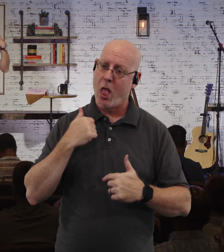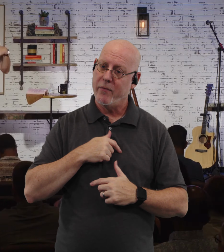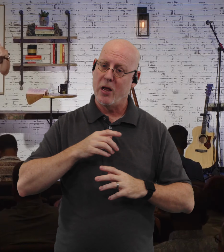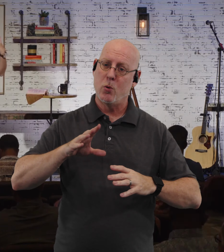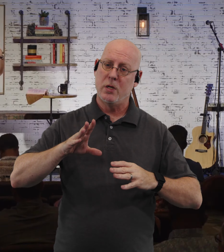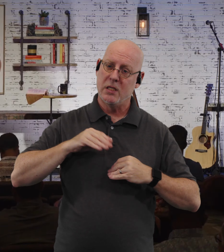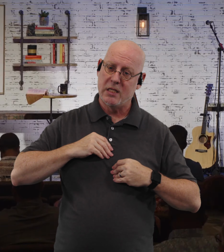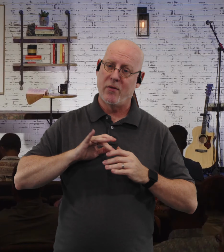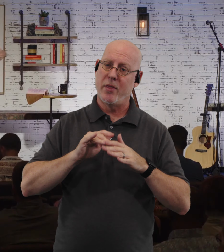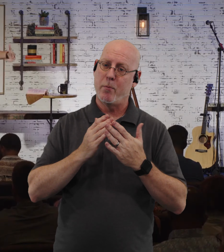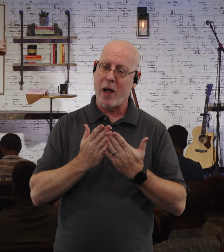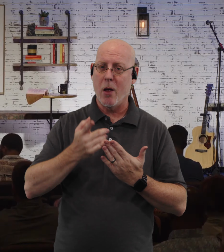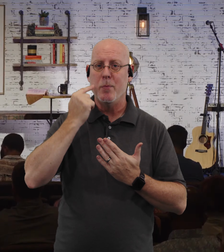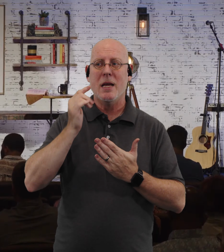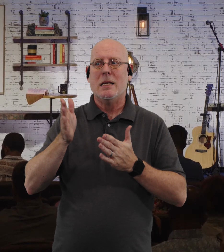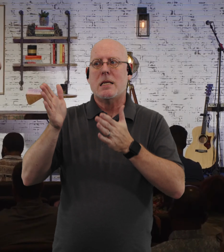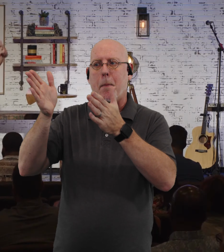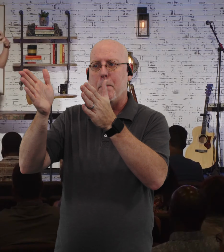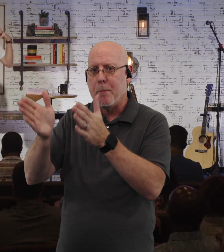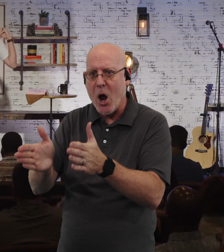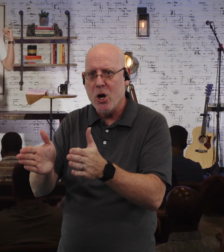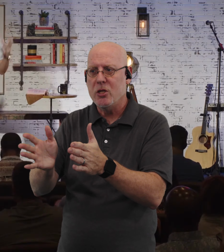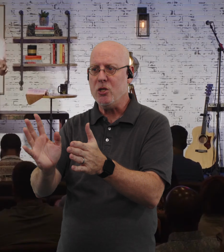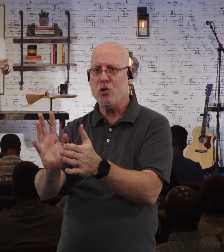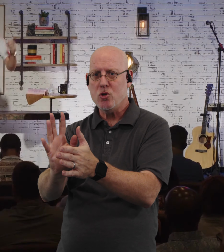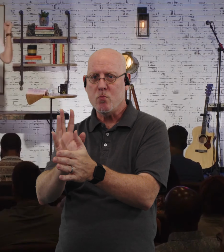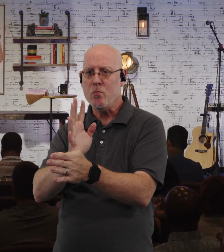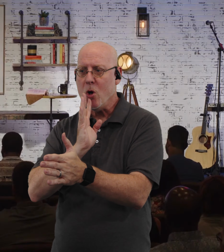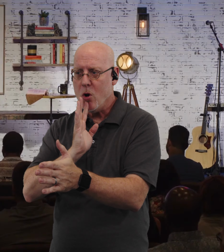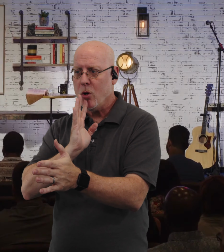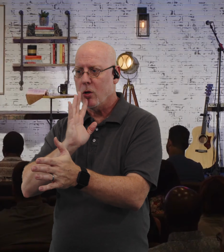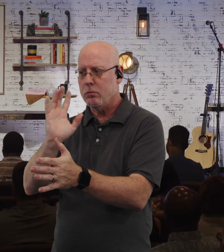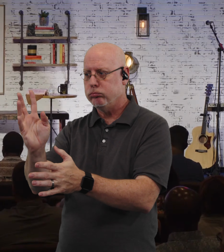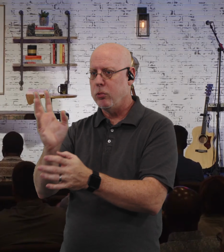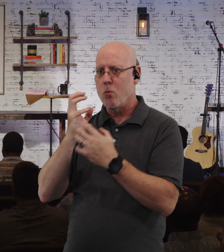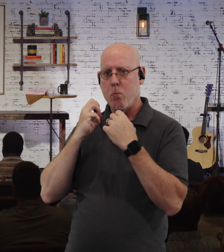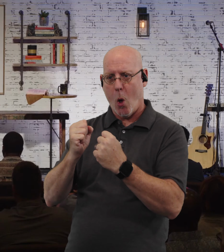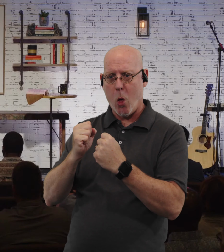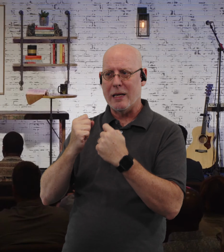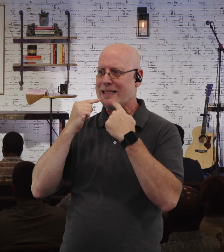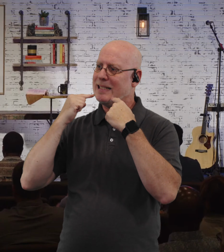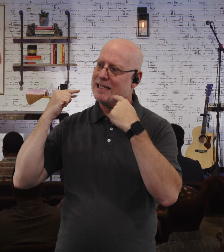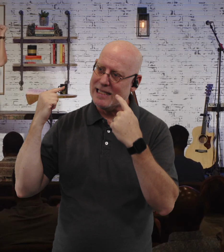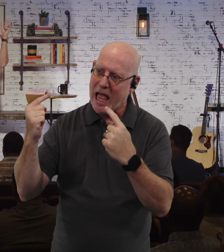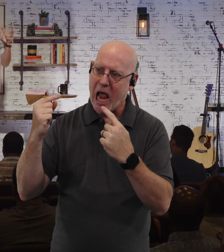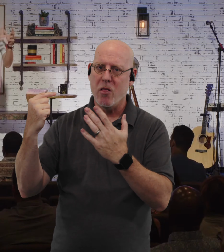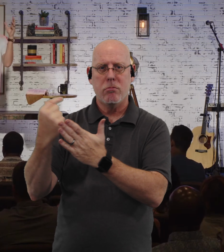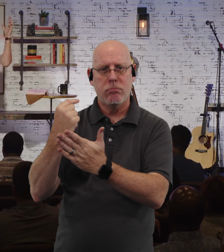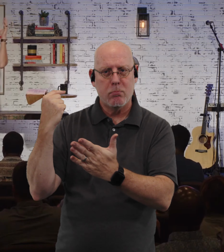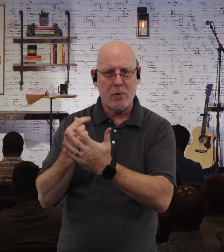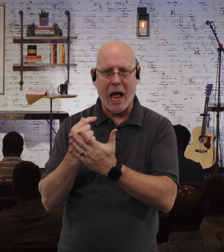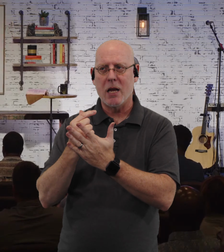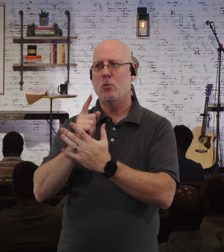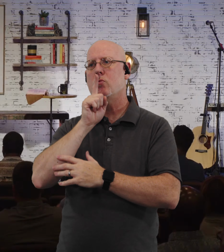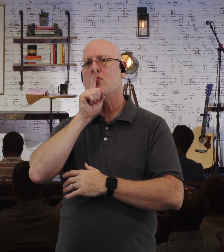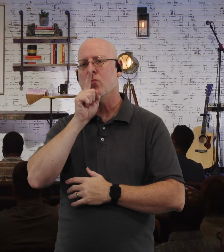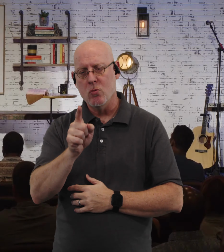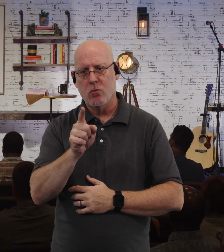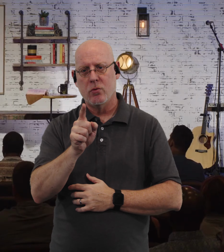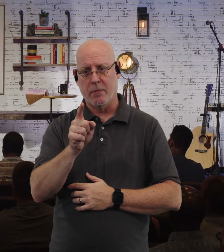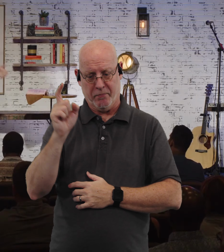we received the word of God because someone spoke the word with boldness. They declared the word in